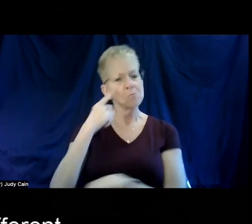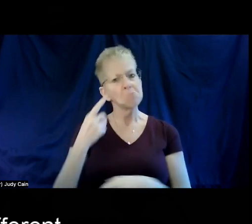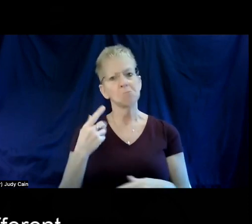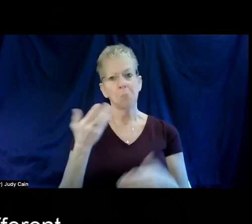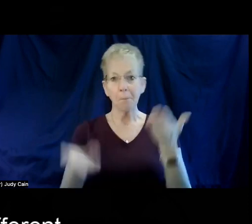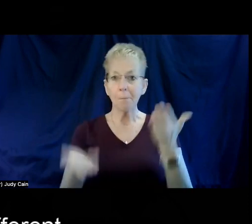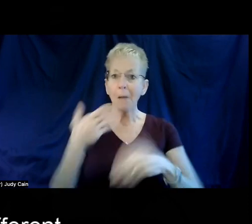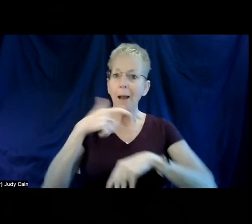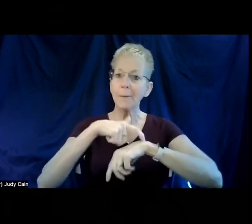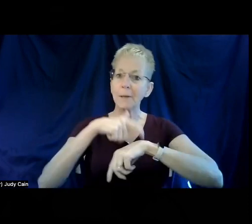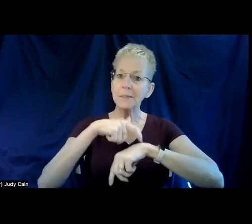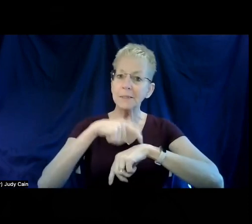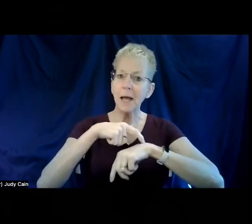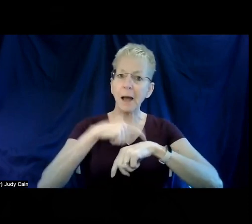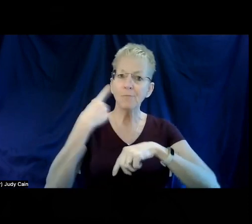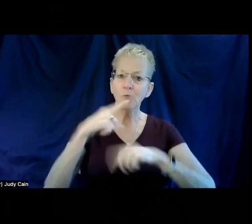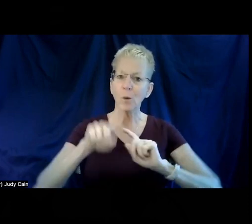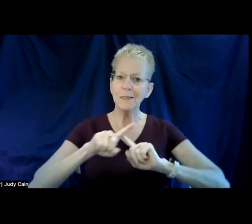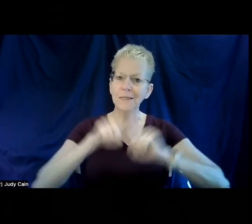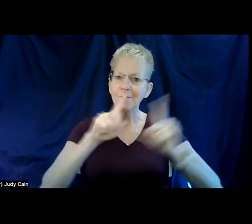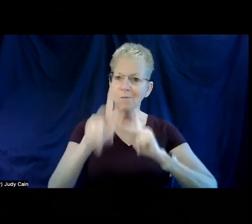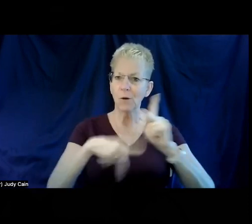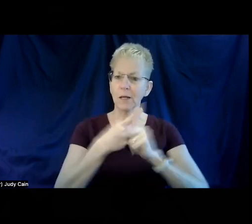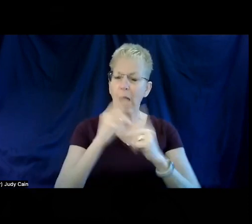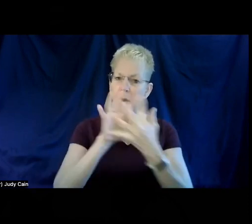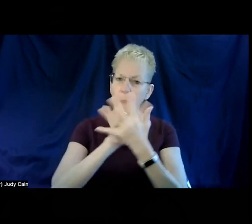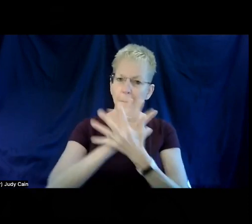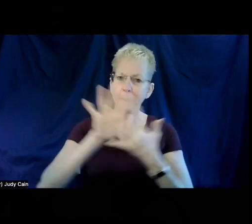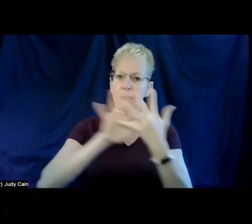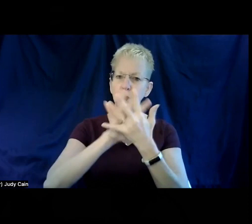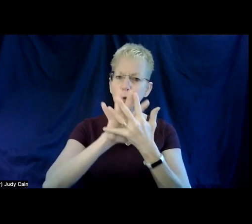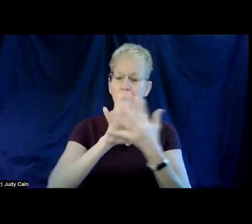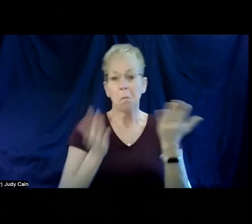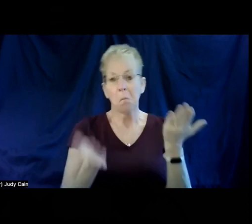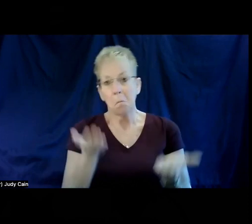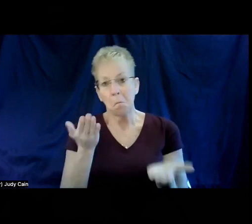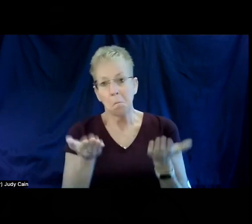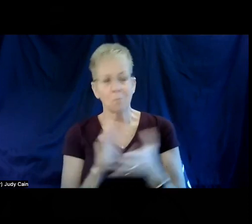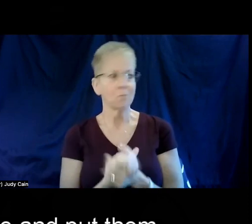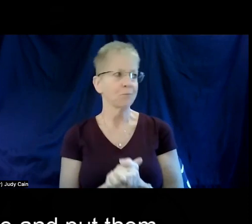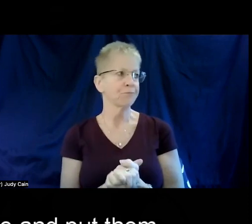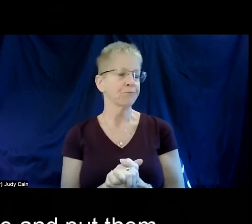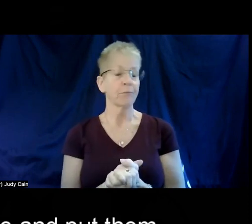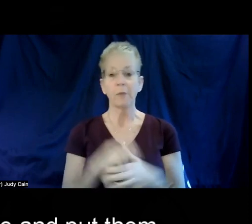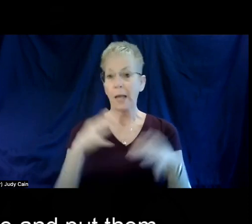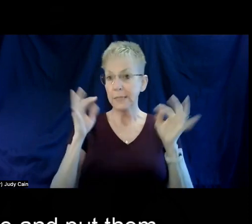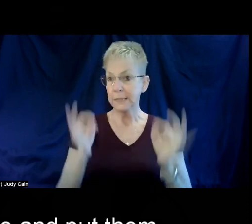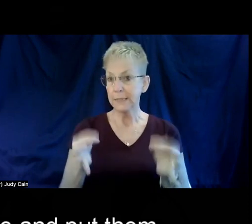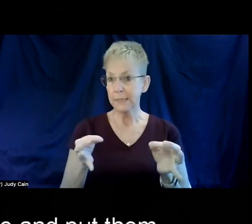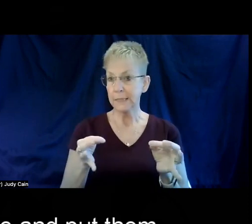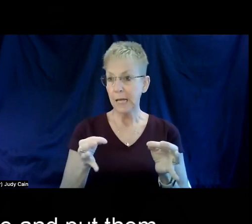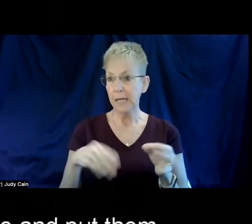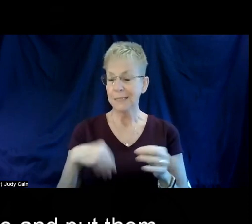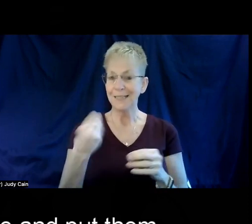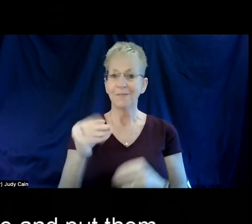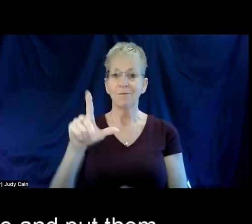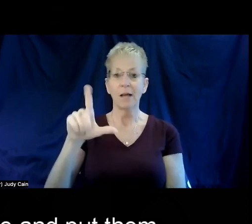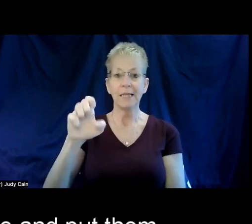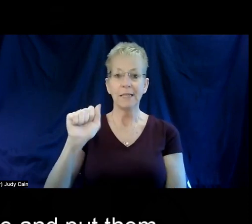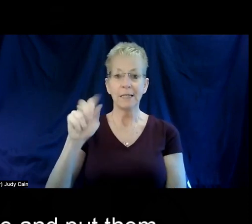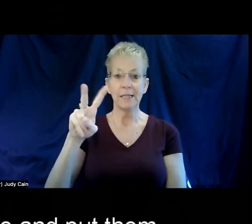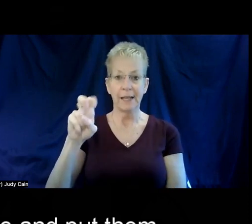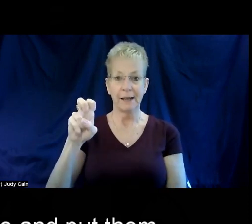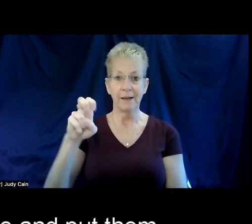bit of a different kind of mystery. So I decided to give them some leave and put